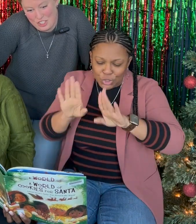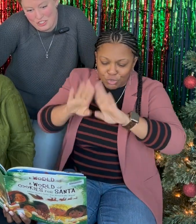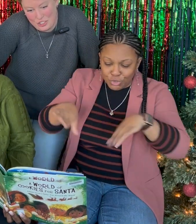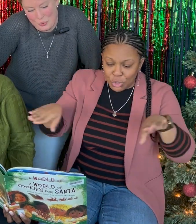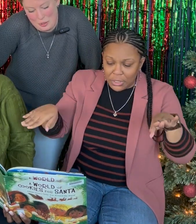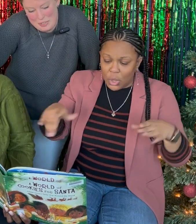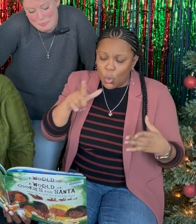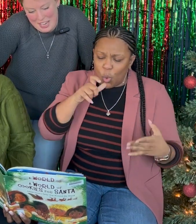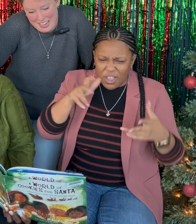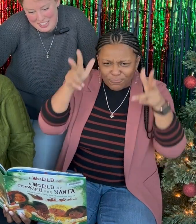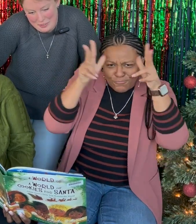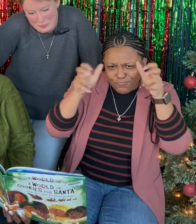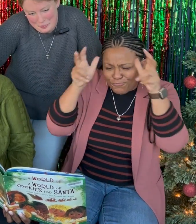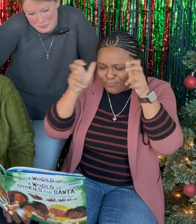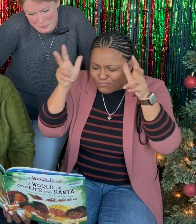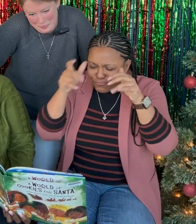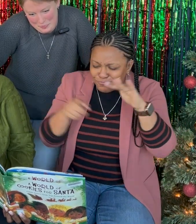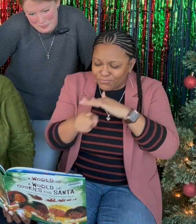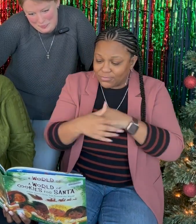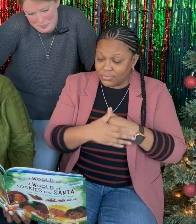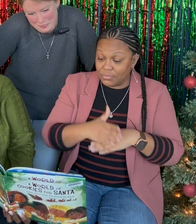watch for children who are misbehaving.